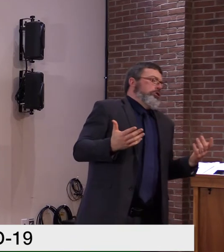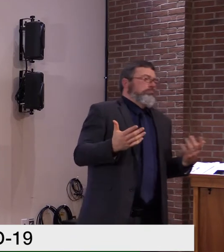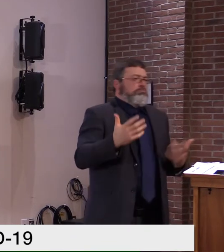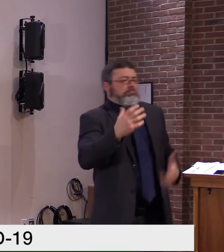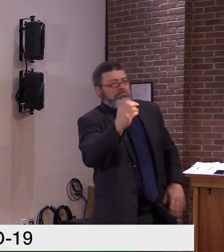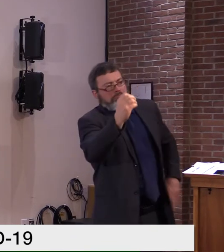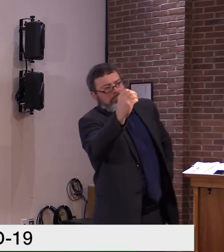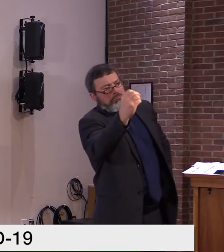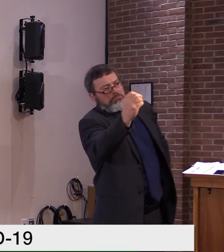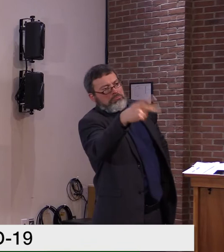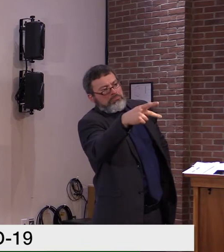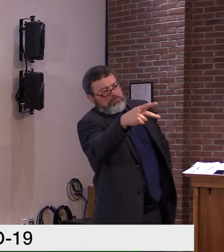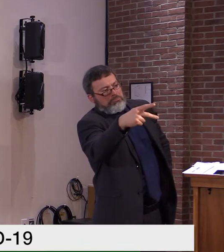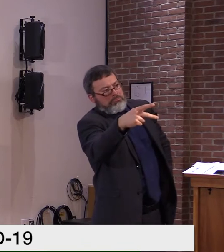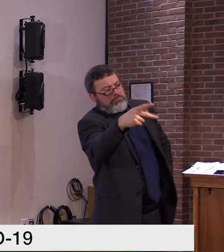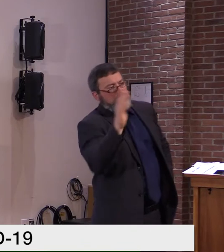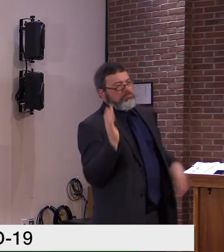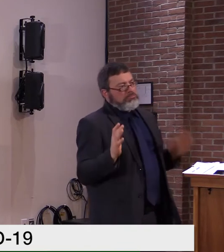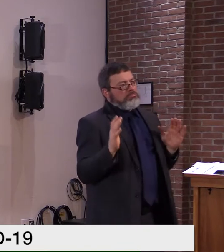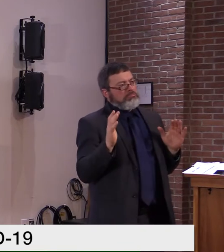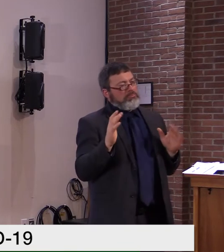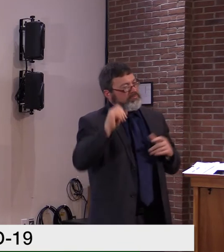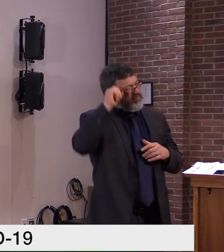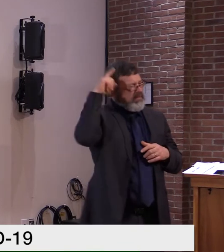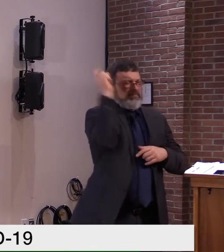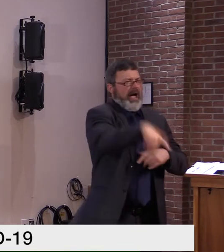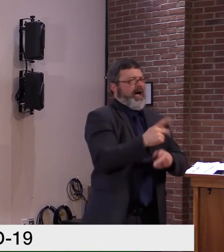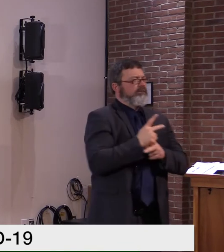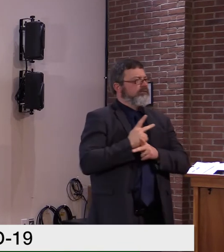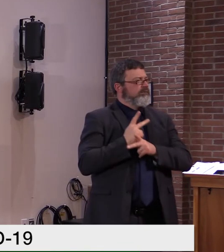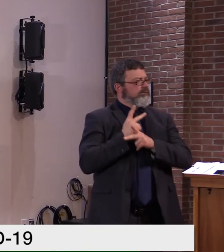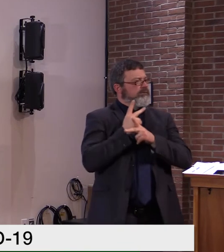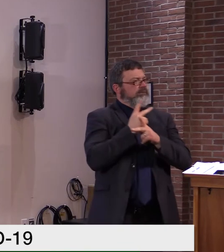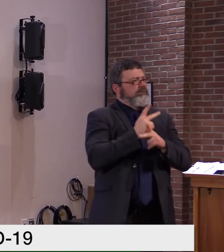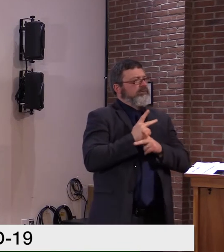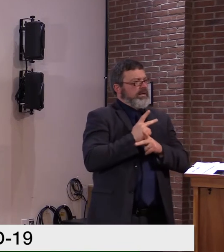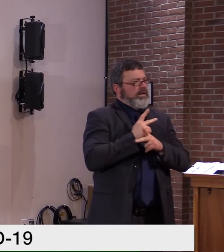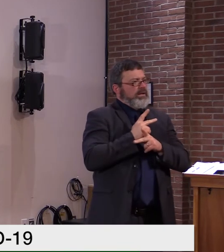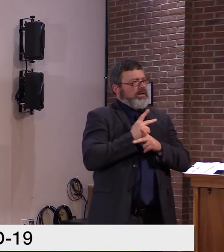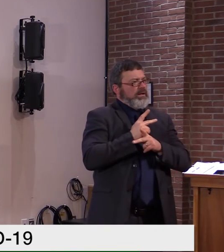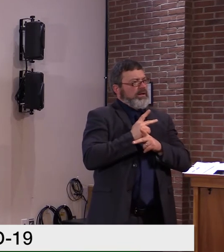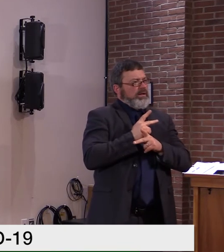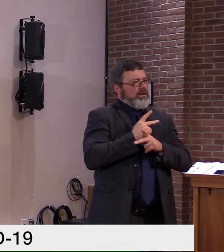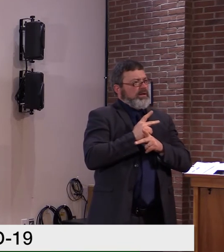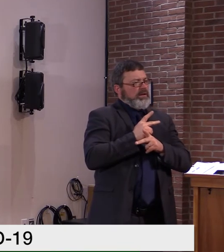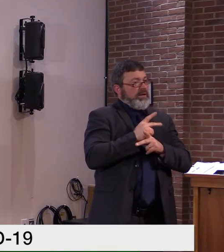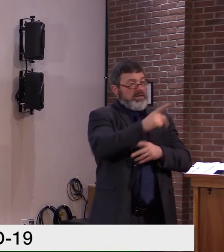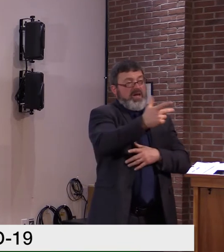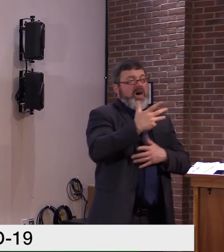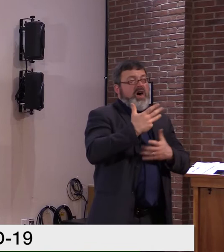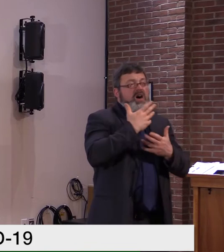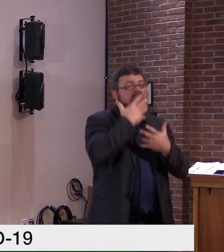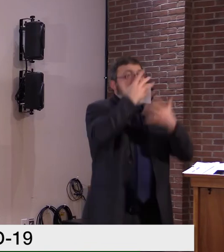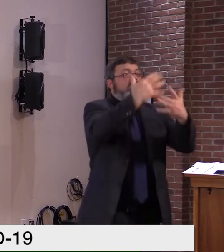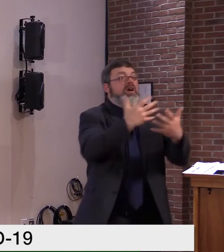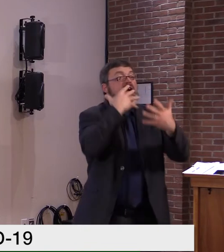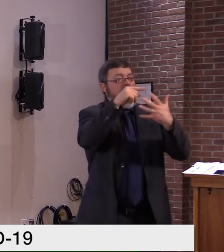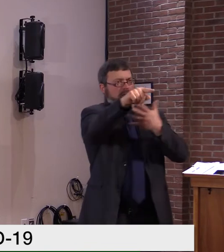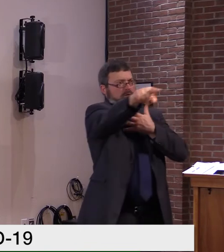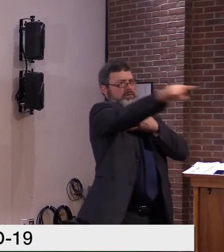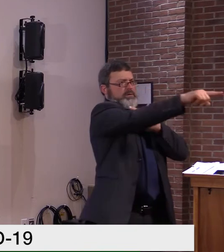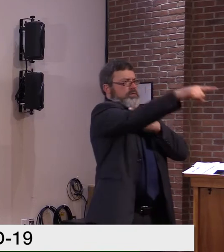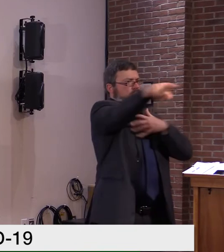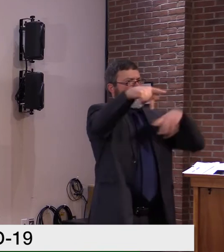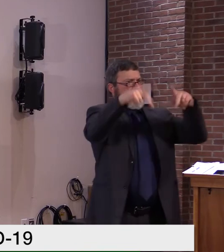approaching someone that is in that age group in terms of caroling. So, you